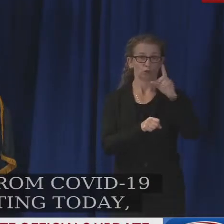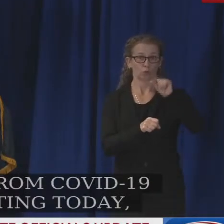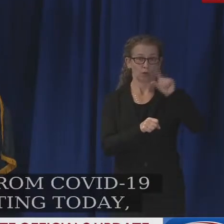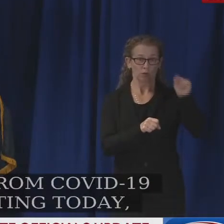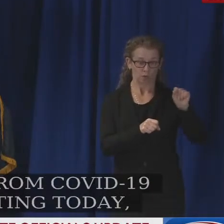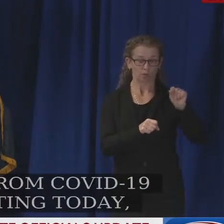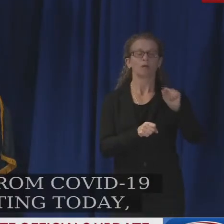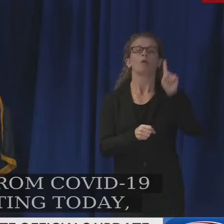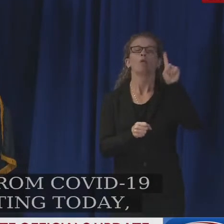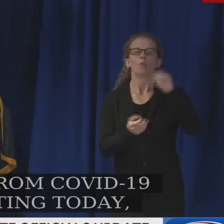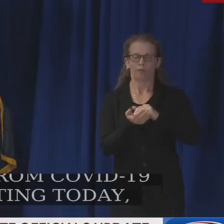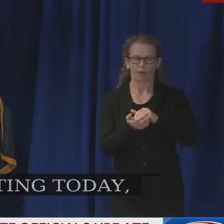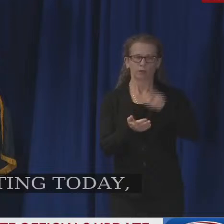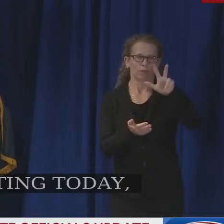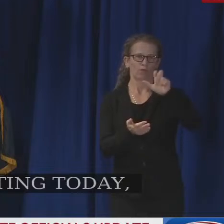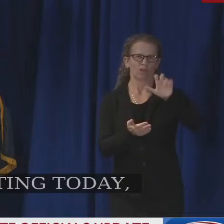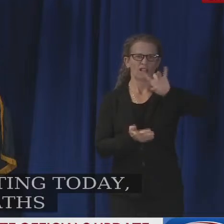to